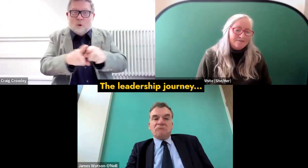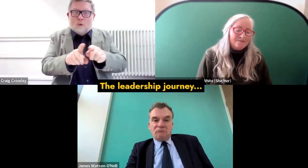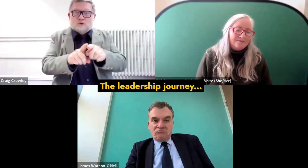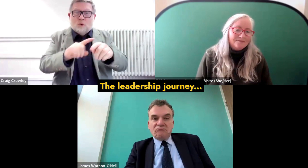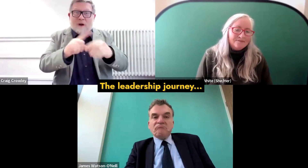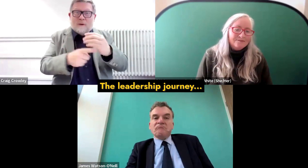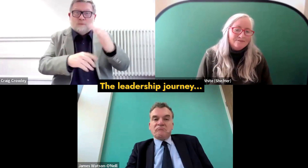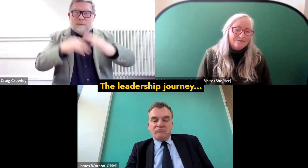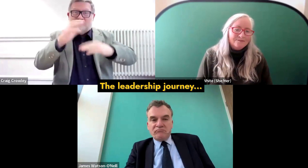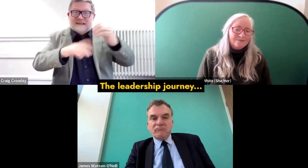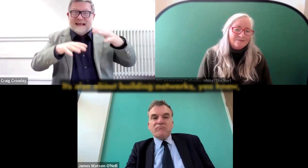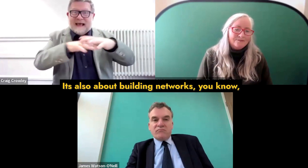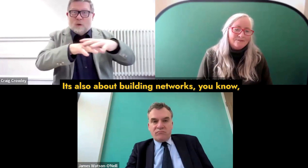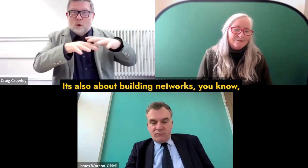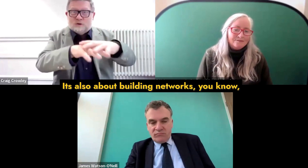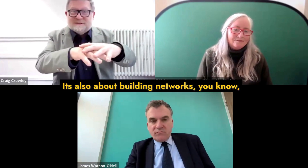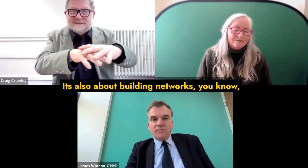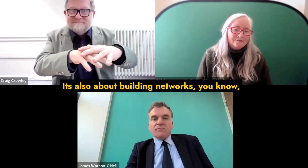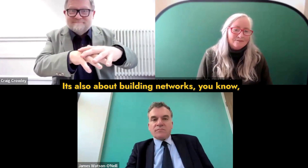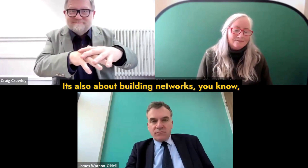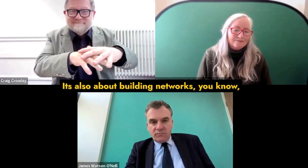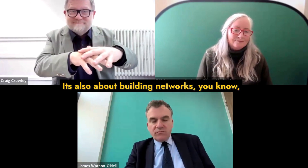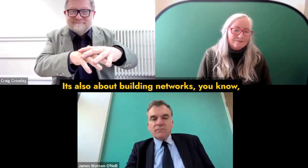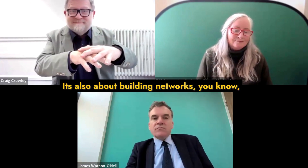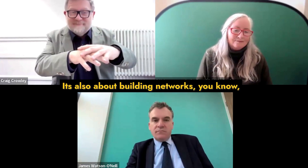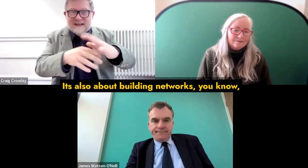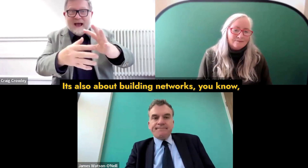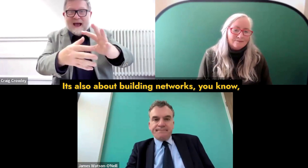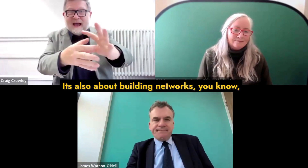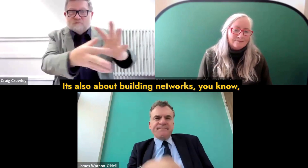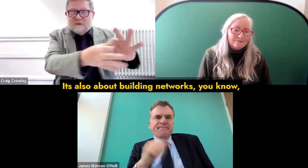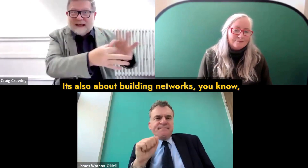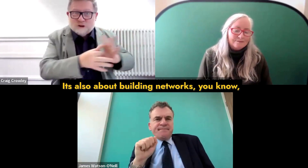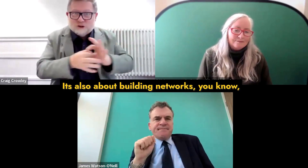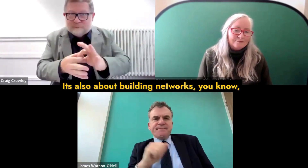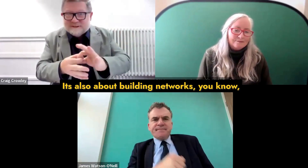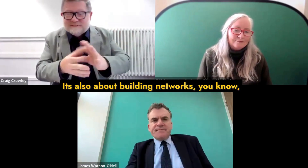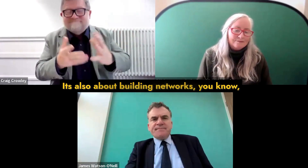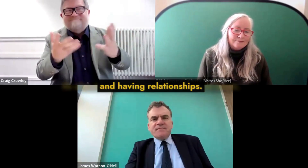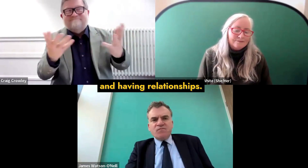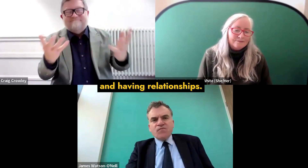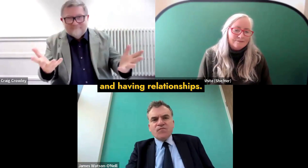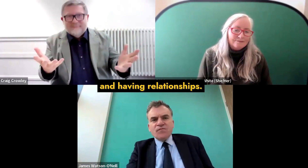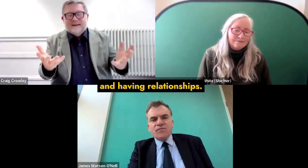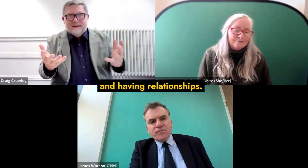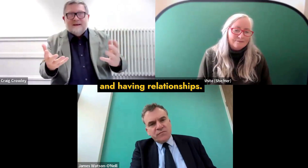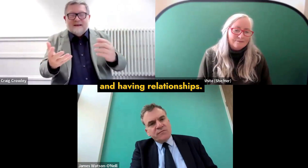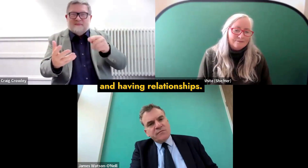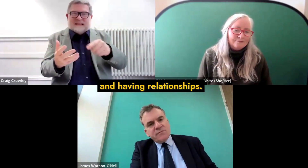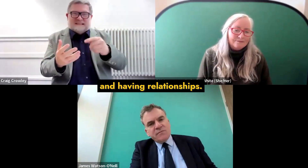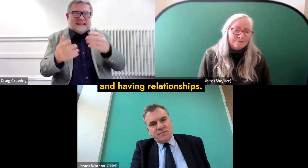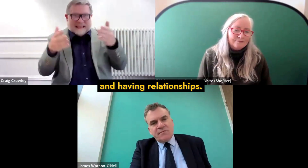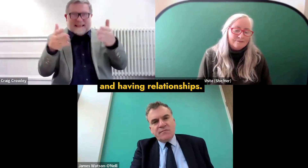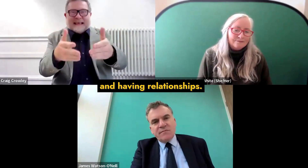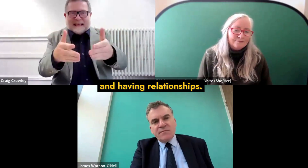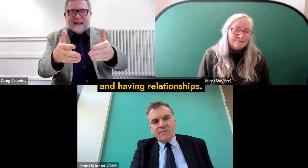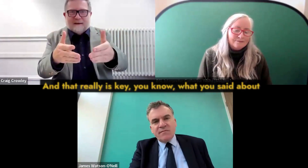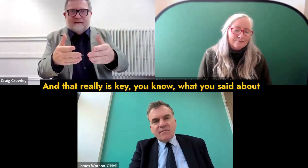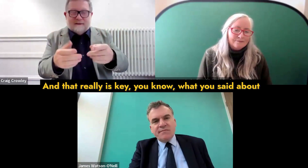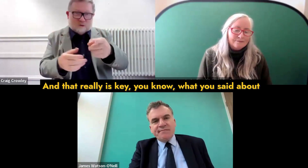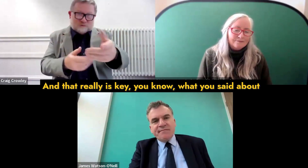The leadership journey, it's also about building networks, and having